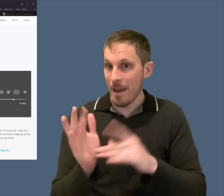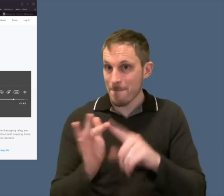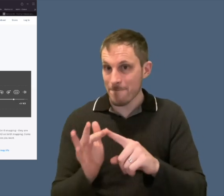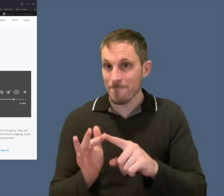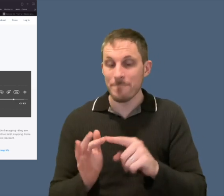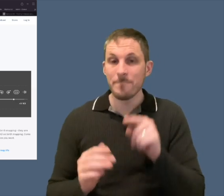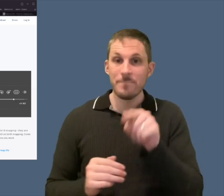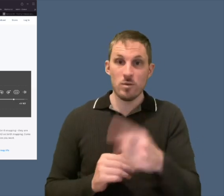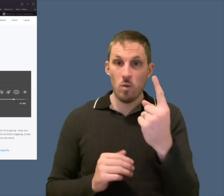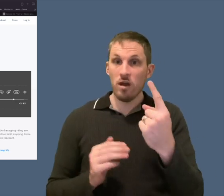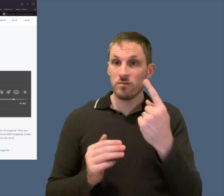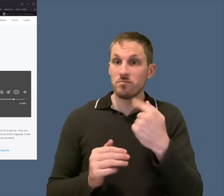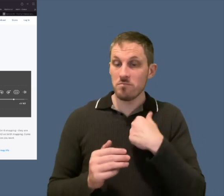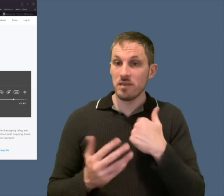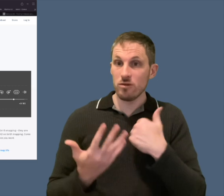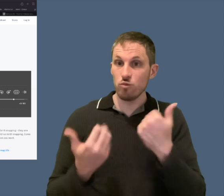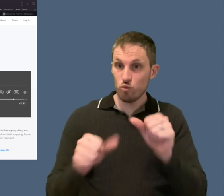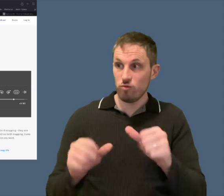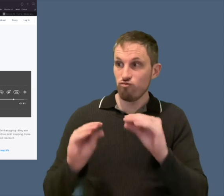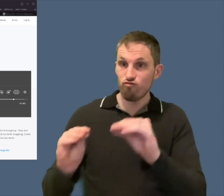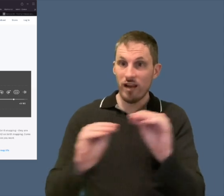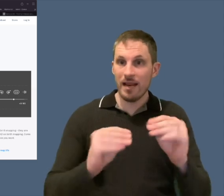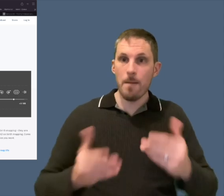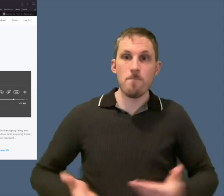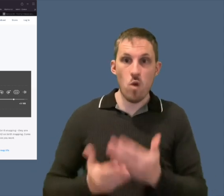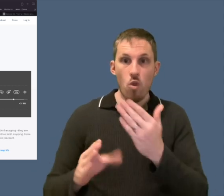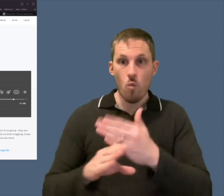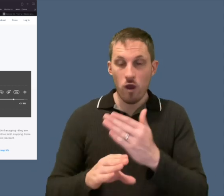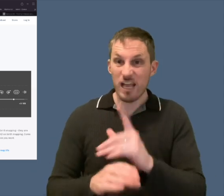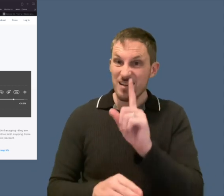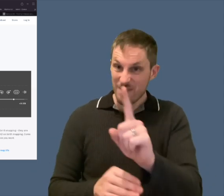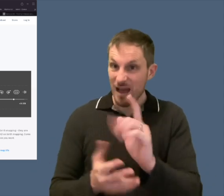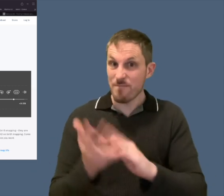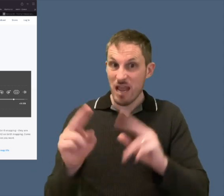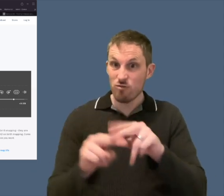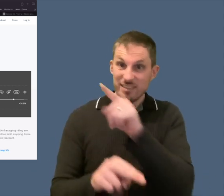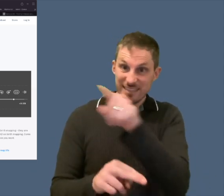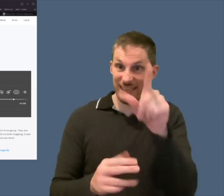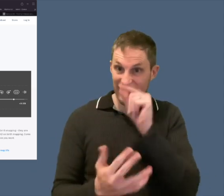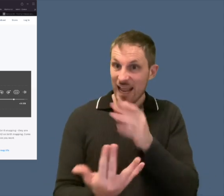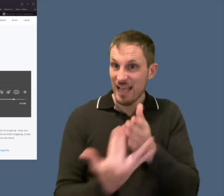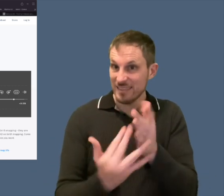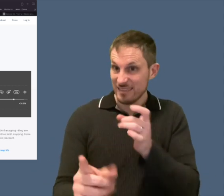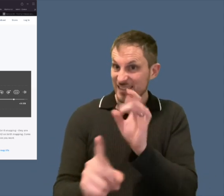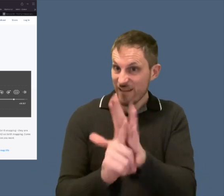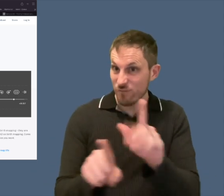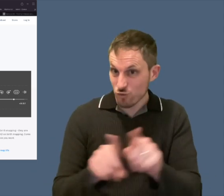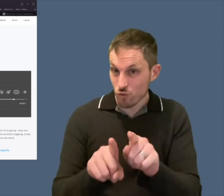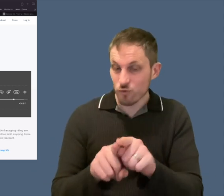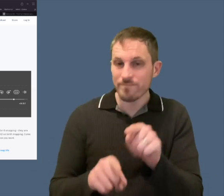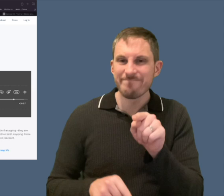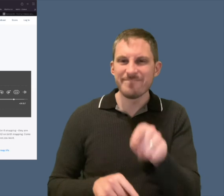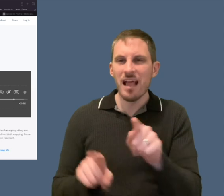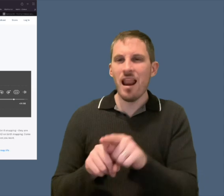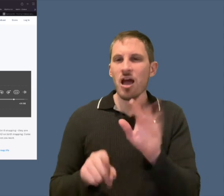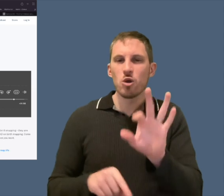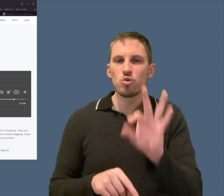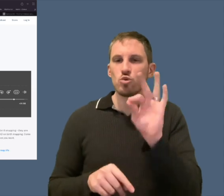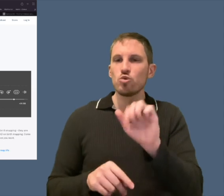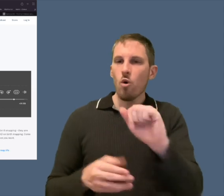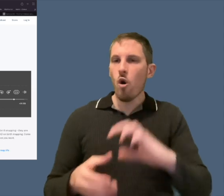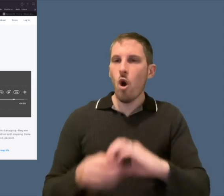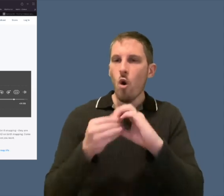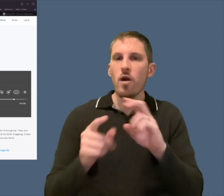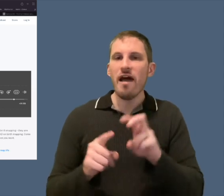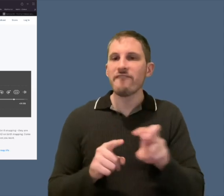in the training with birth workers, but parents can access it themselves as well. And it's like a choose your own adventure.